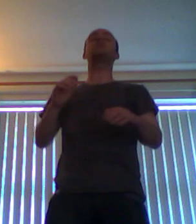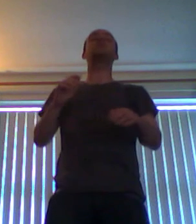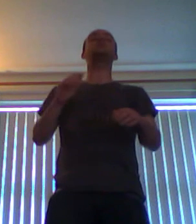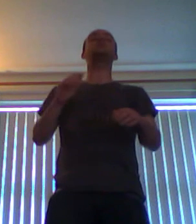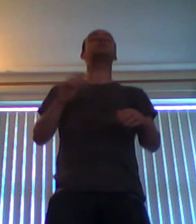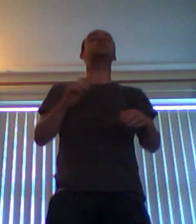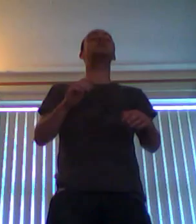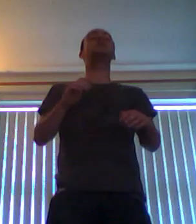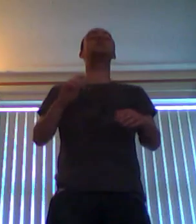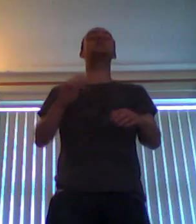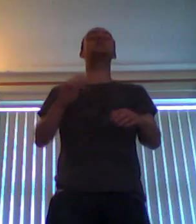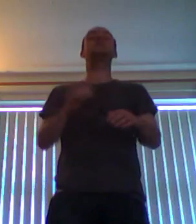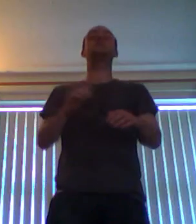words can't bring me